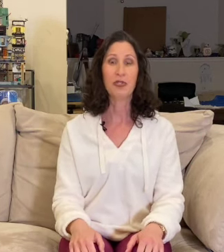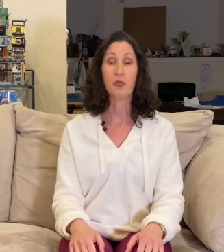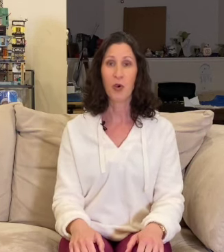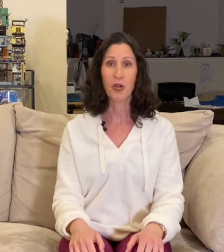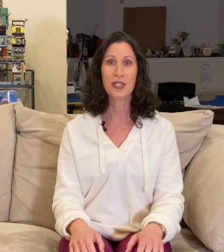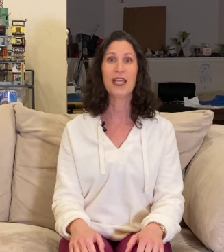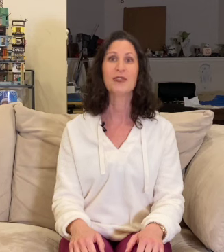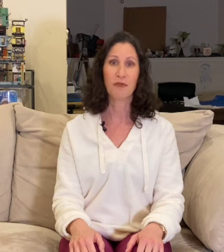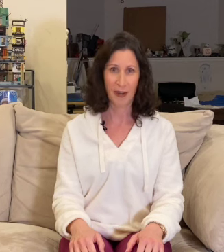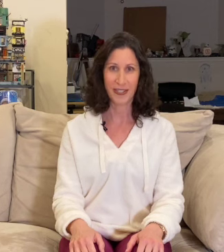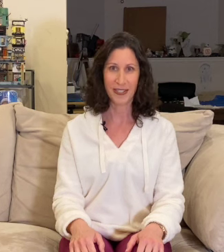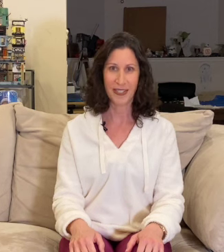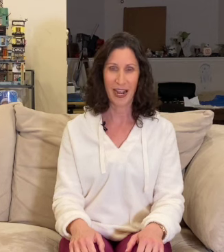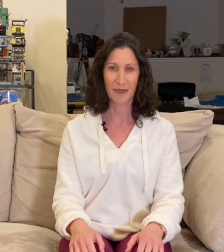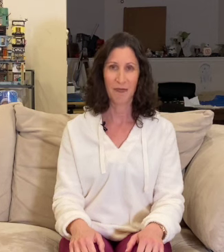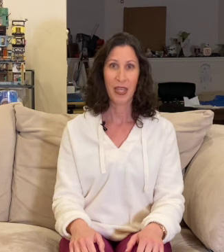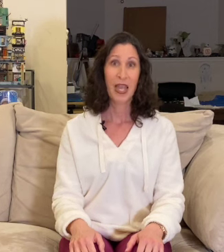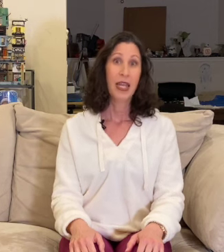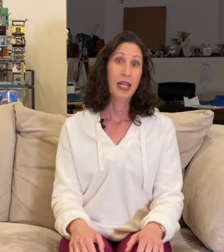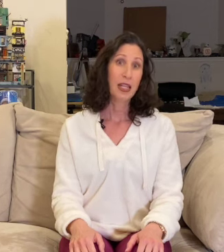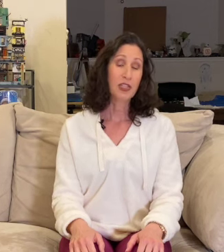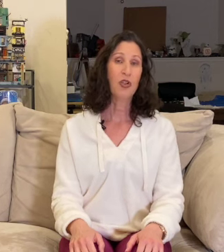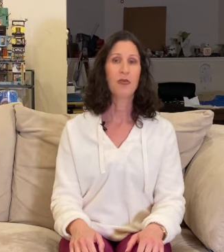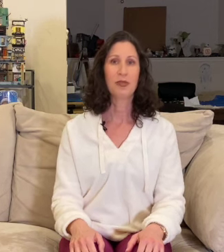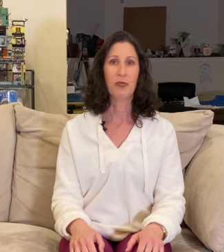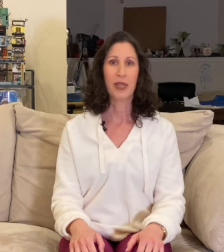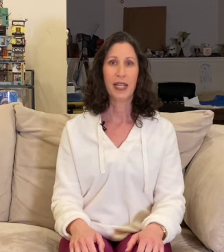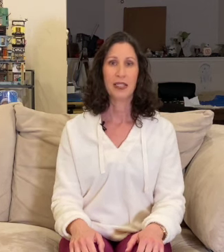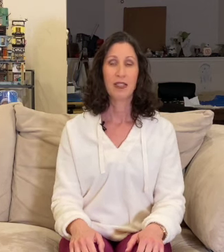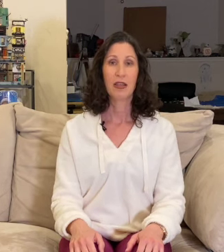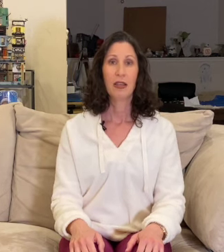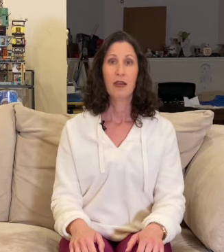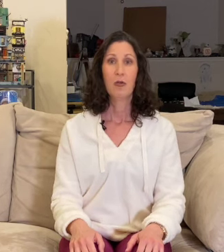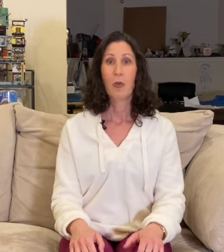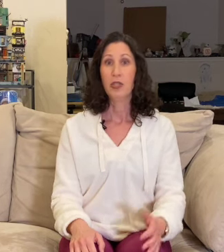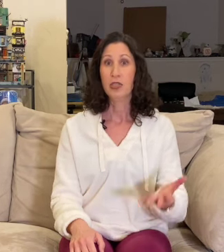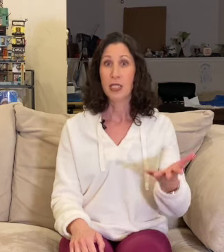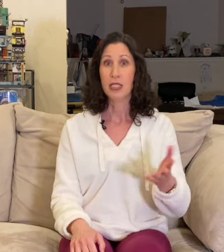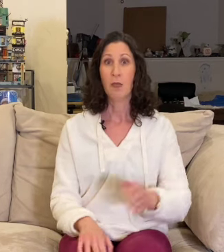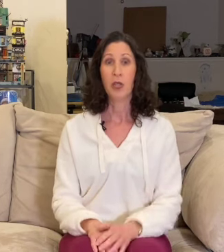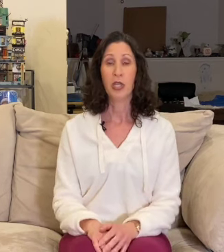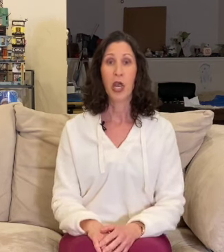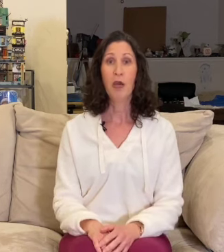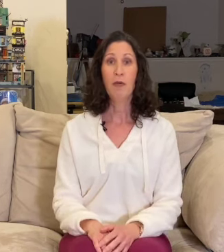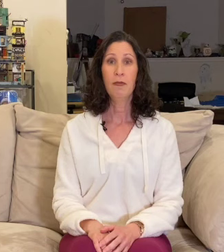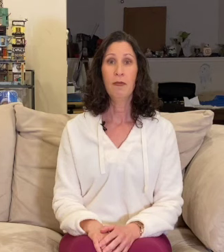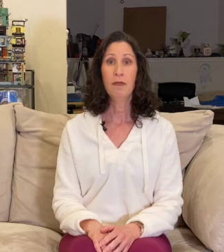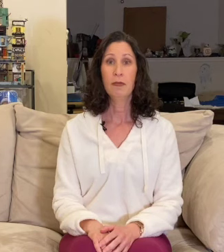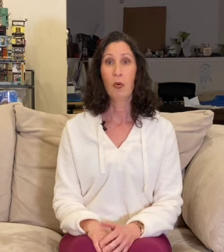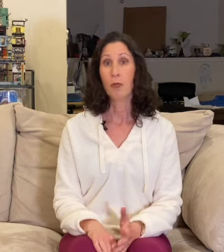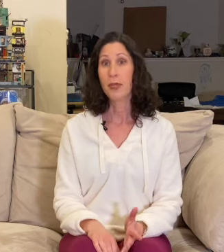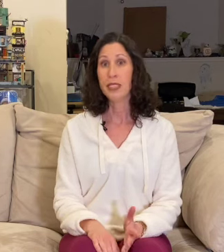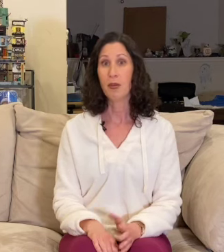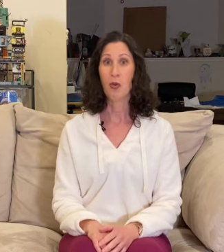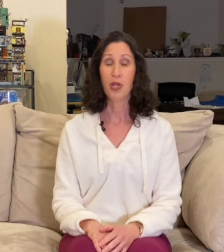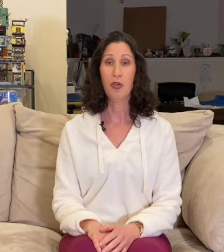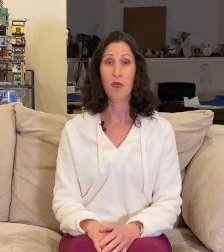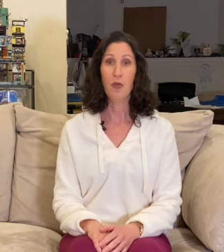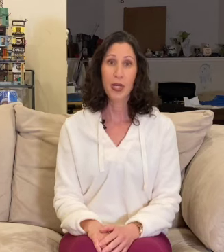some words and some phrases today. Now let's start with some greetings. When you see someone you know or meet someone new, what do you